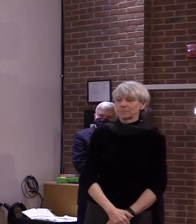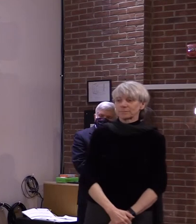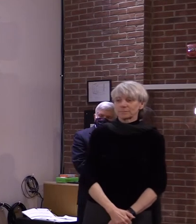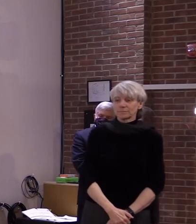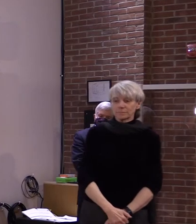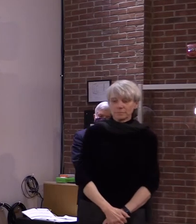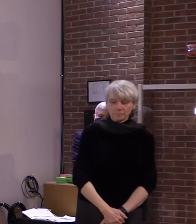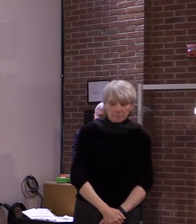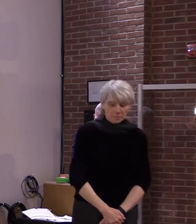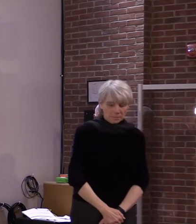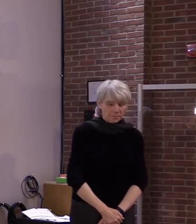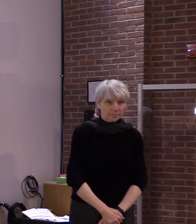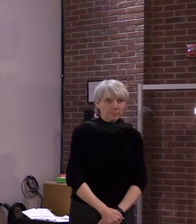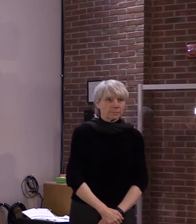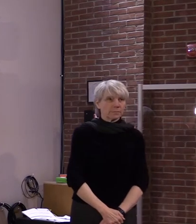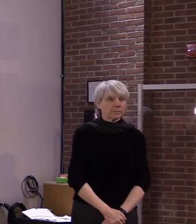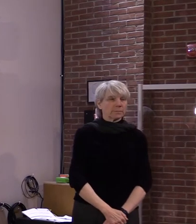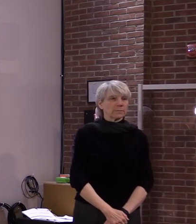thanks